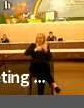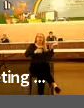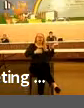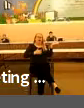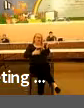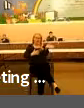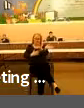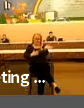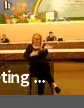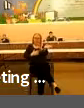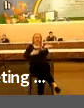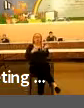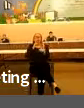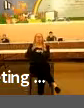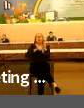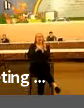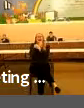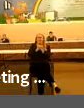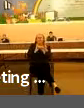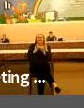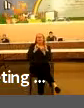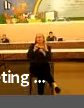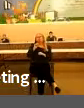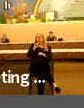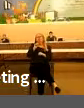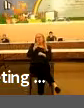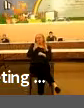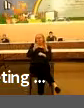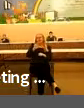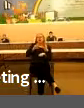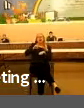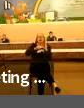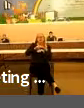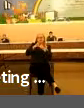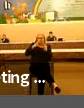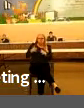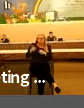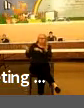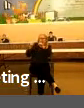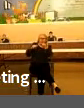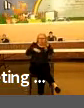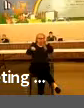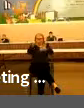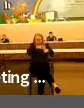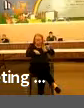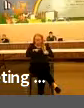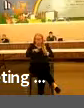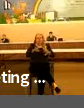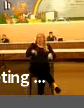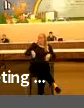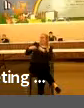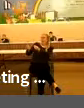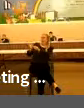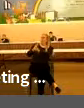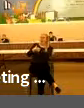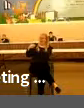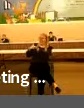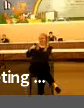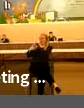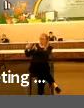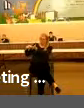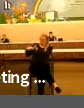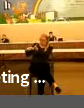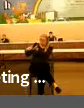the town's independent traffic consultant, both of who reviewed our study and more or less came to a